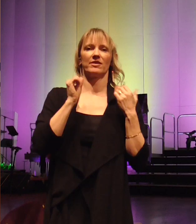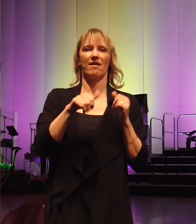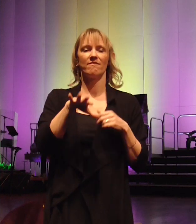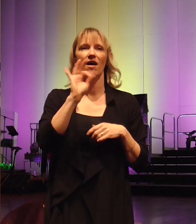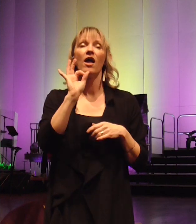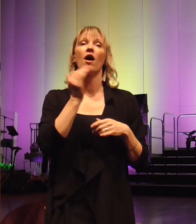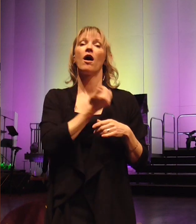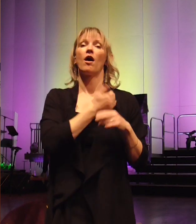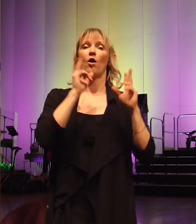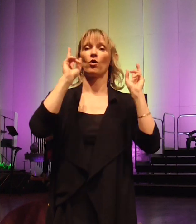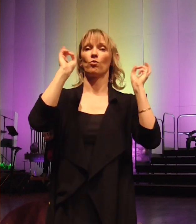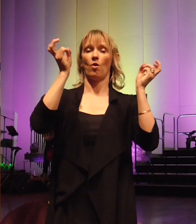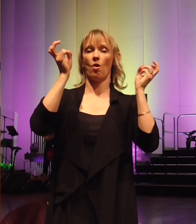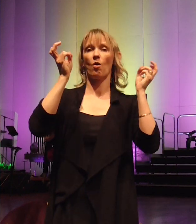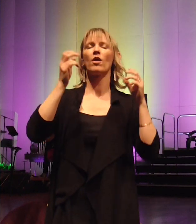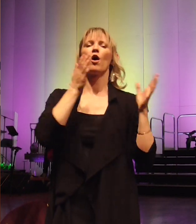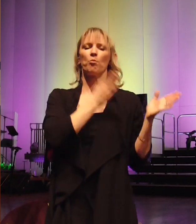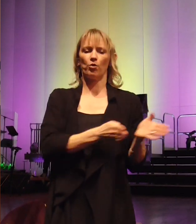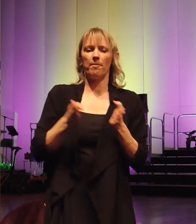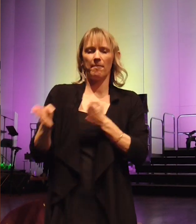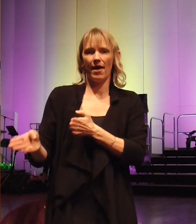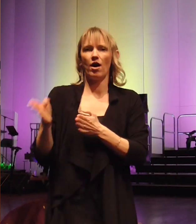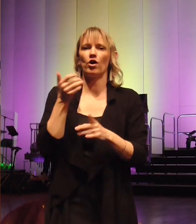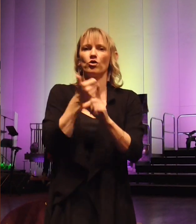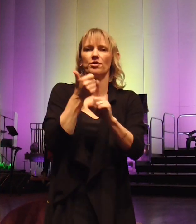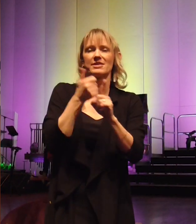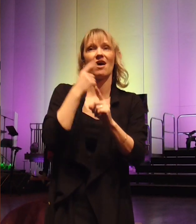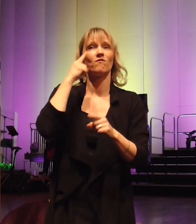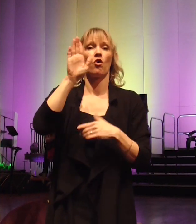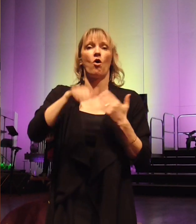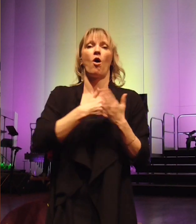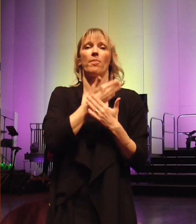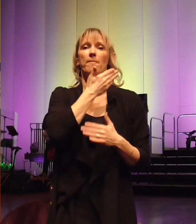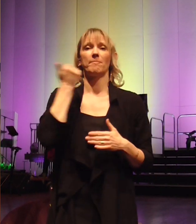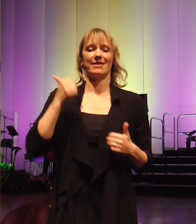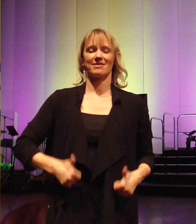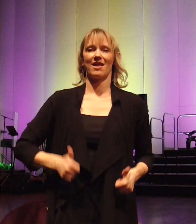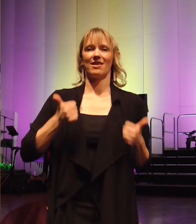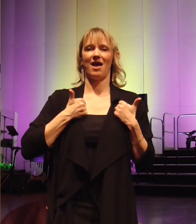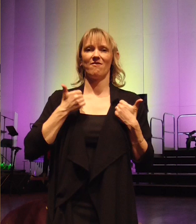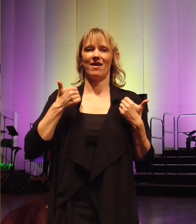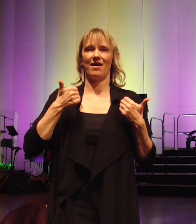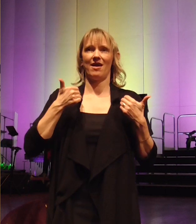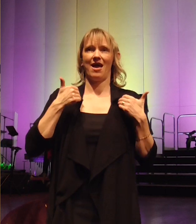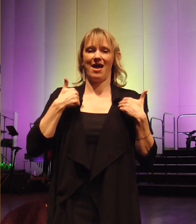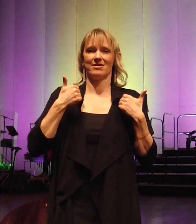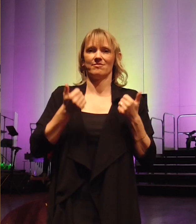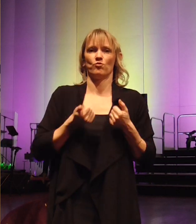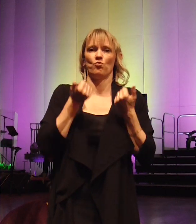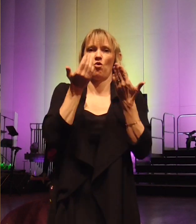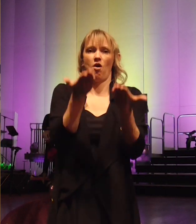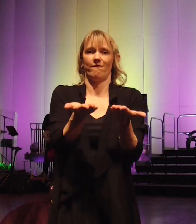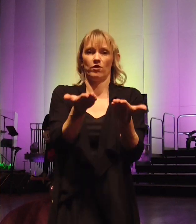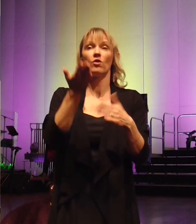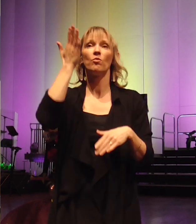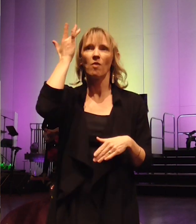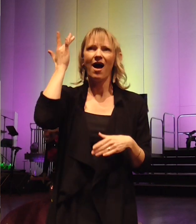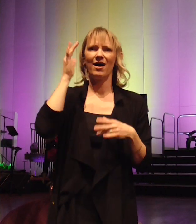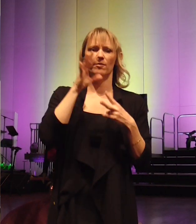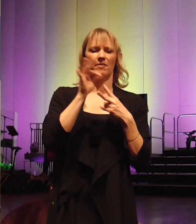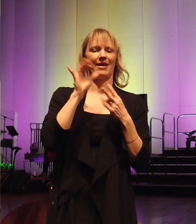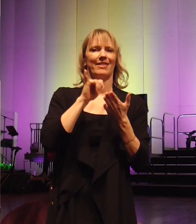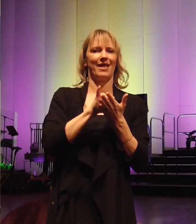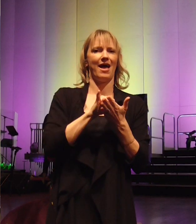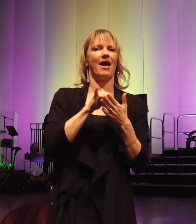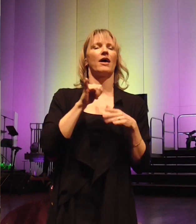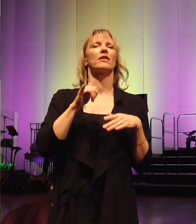that we selected is, "Prepare yourself for all the best that life has to offer." We selected that quote because it